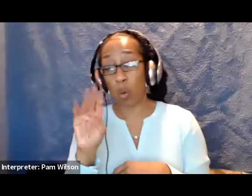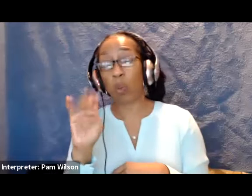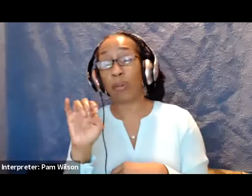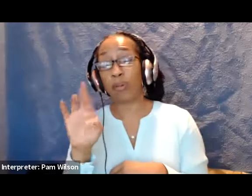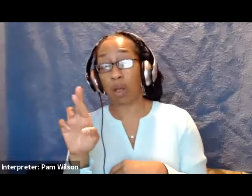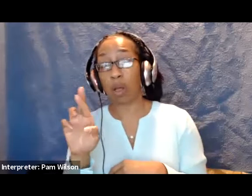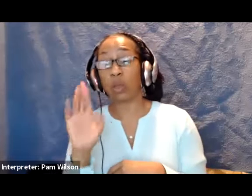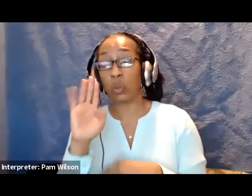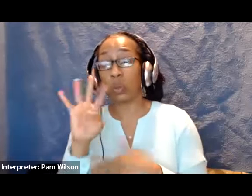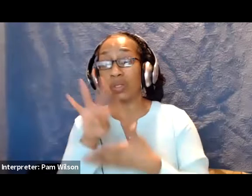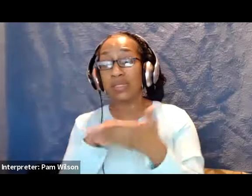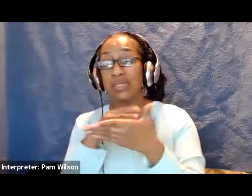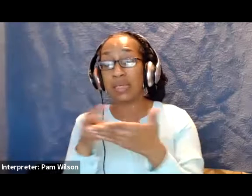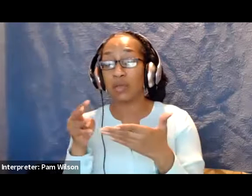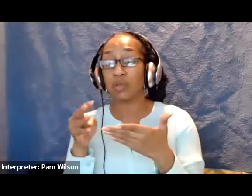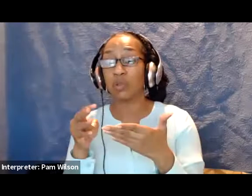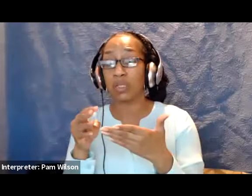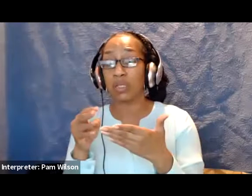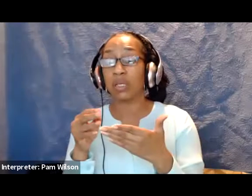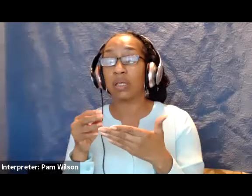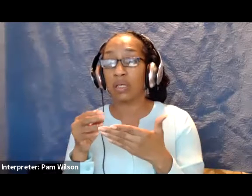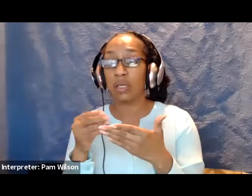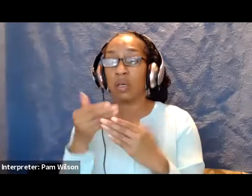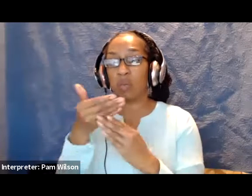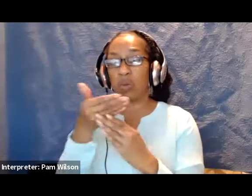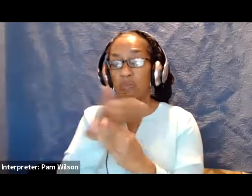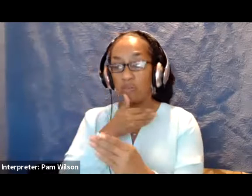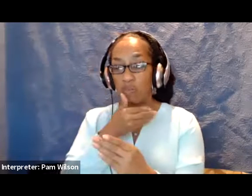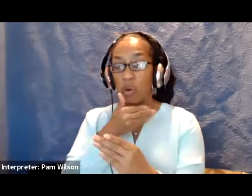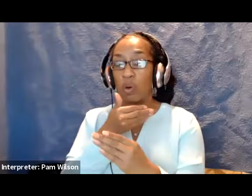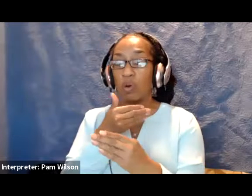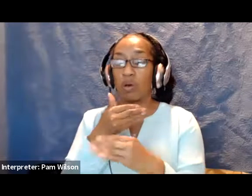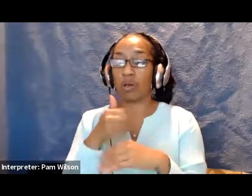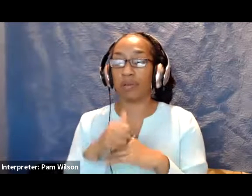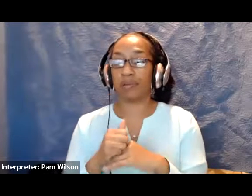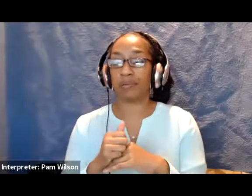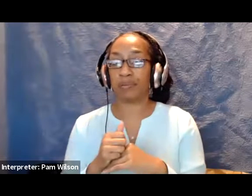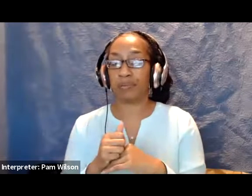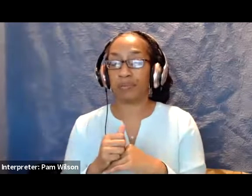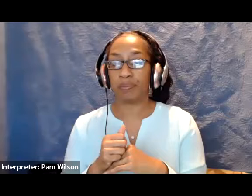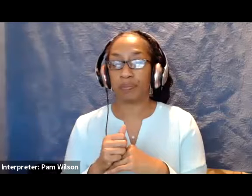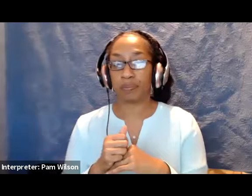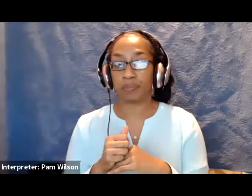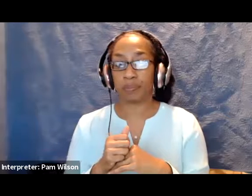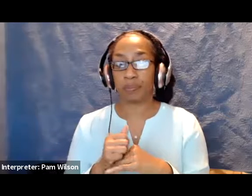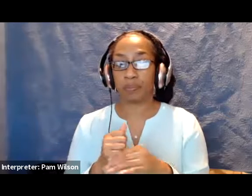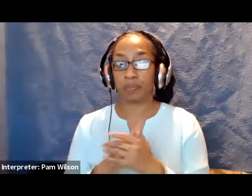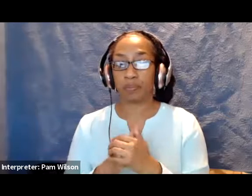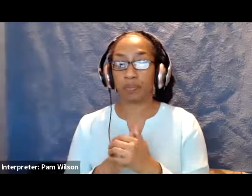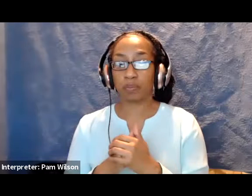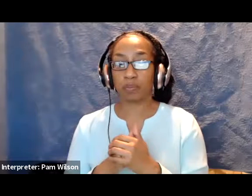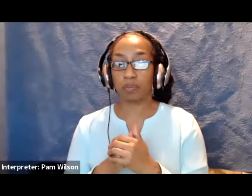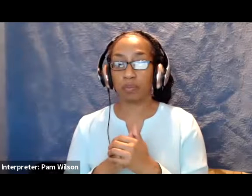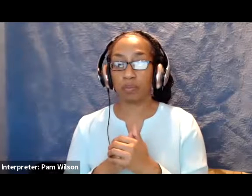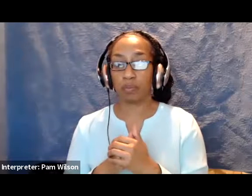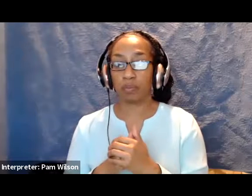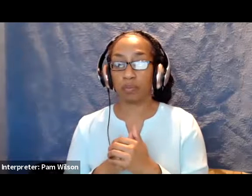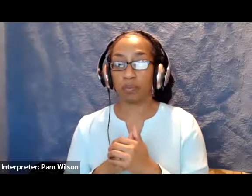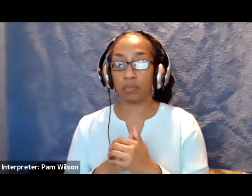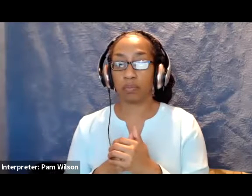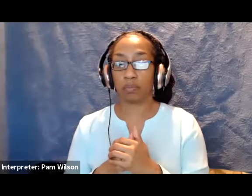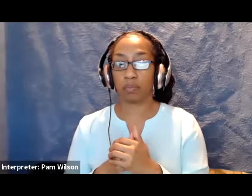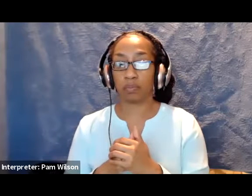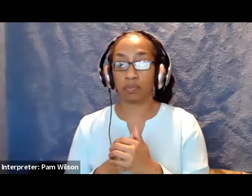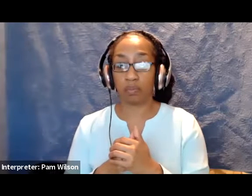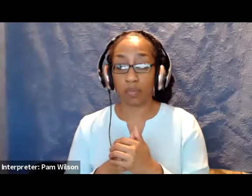scheduling quite a bit out front of that date. All right. So you may have a